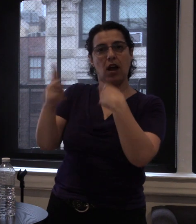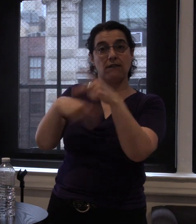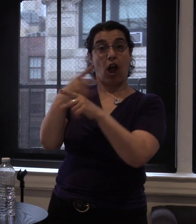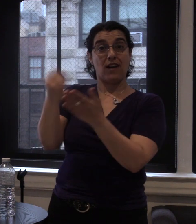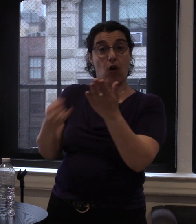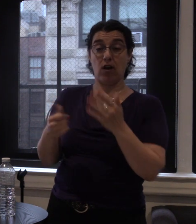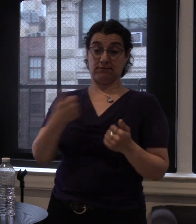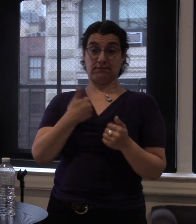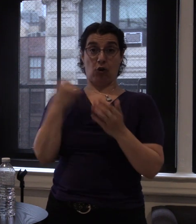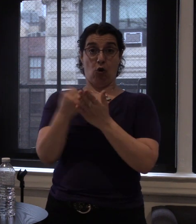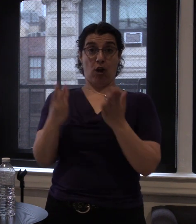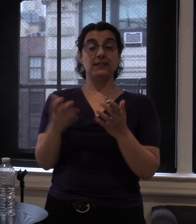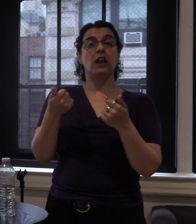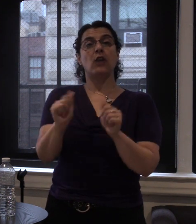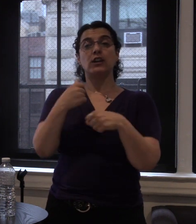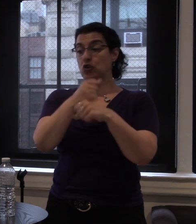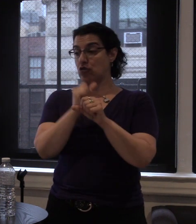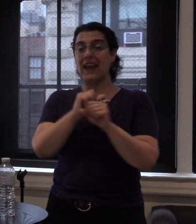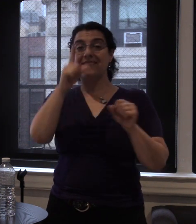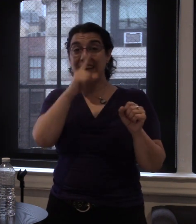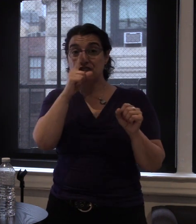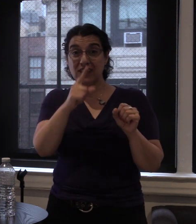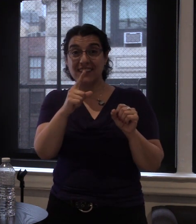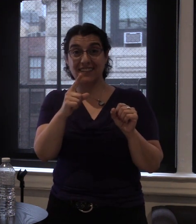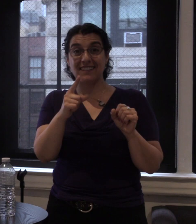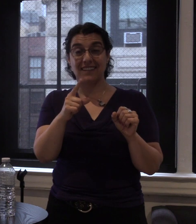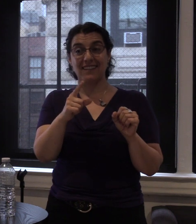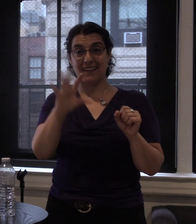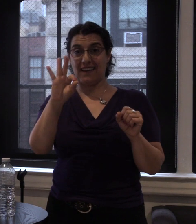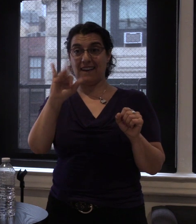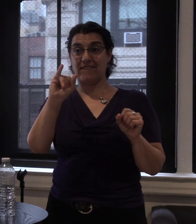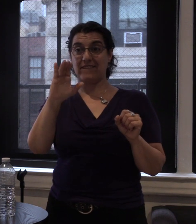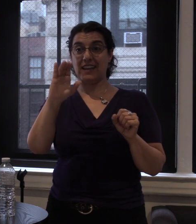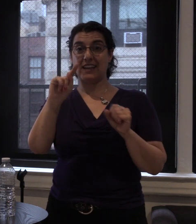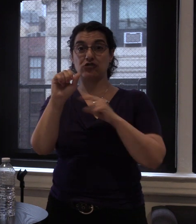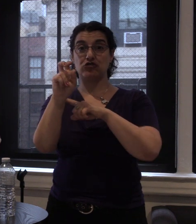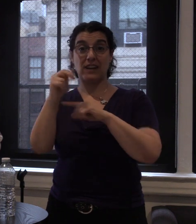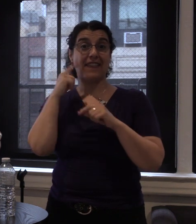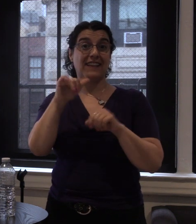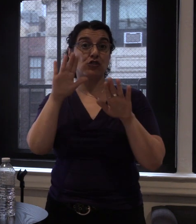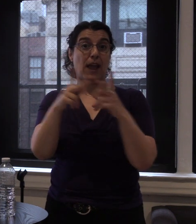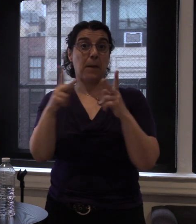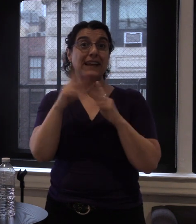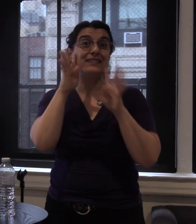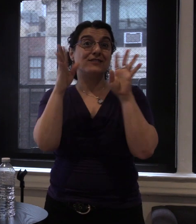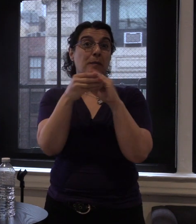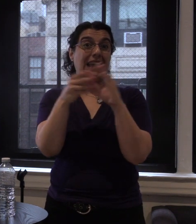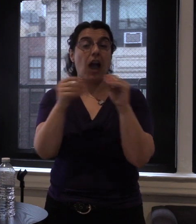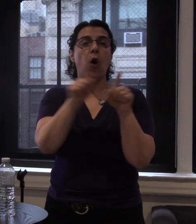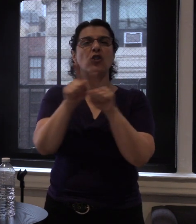And as an artist, I try to create fiction, because I think fiction is a great place to be, and then